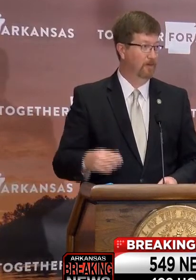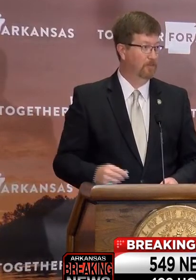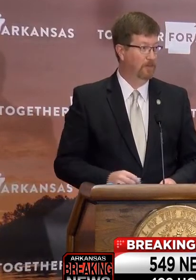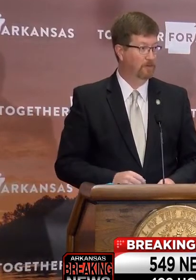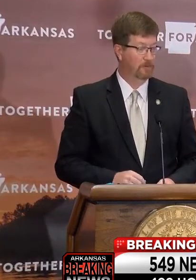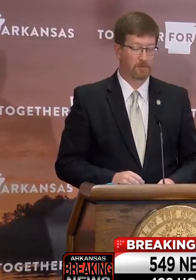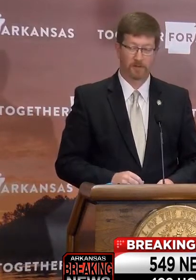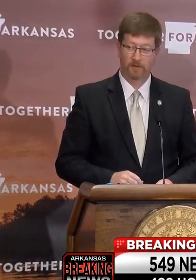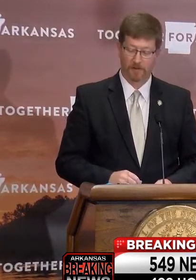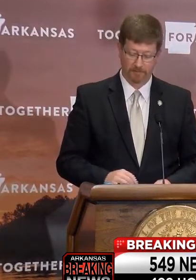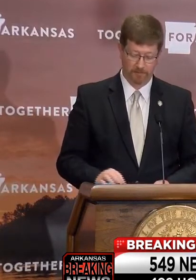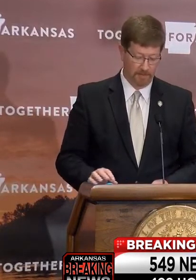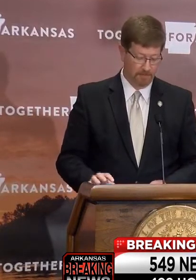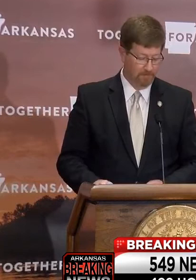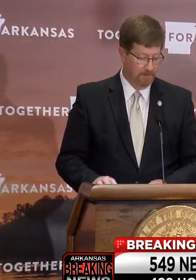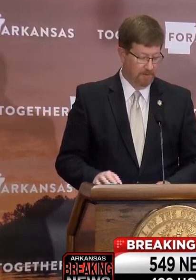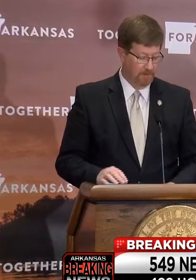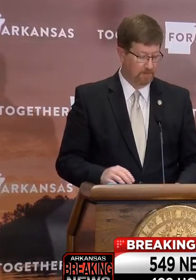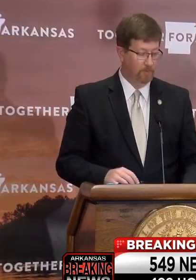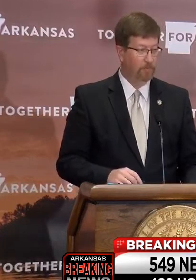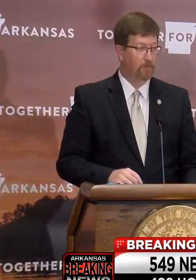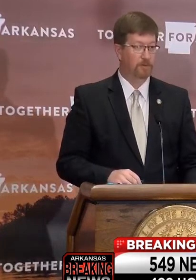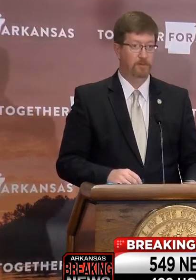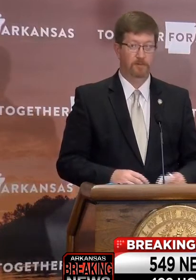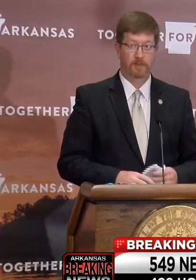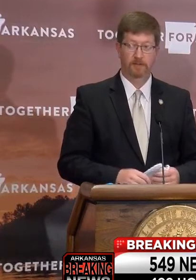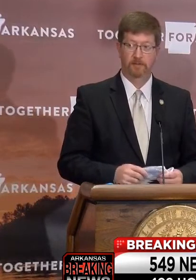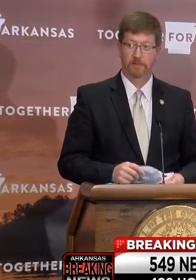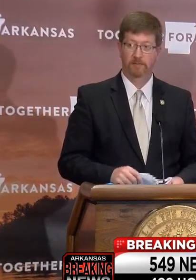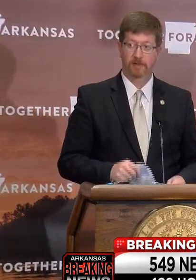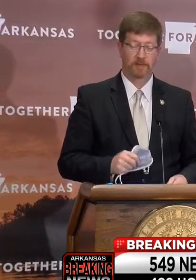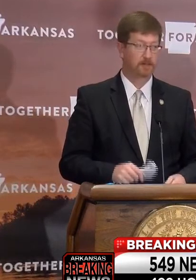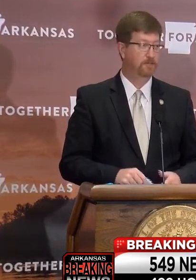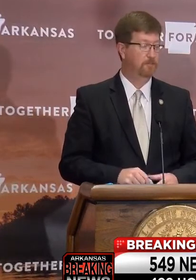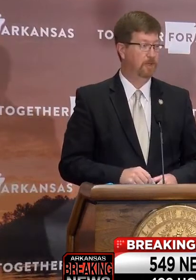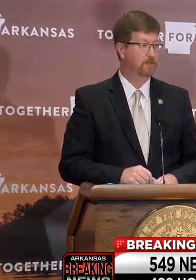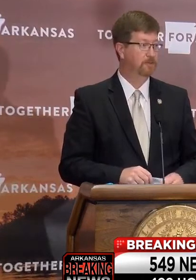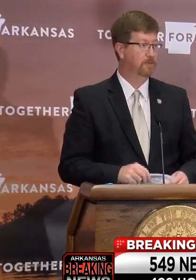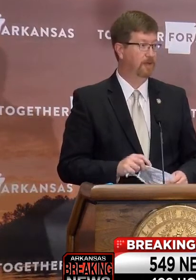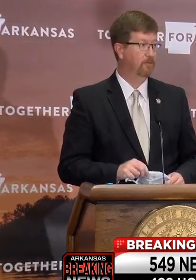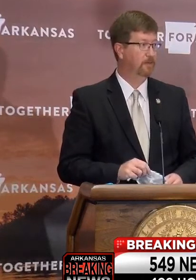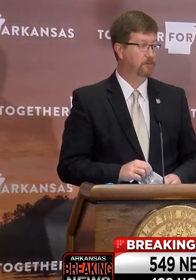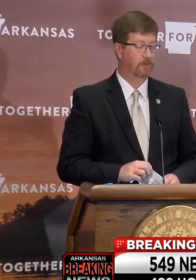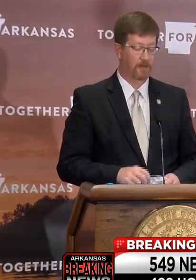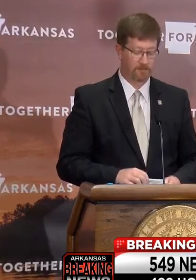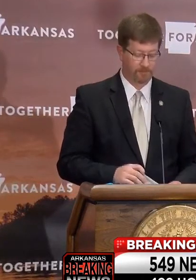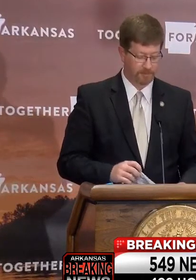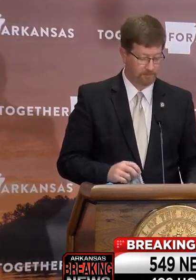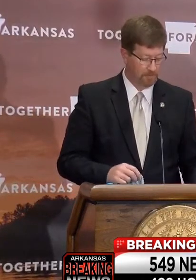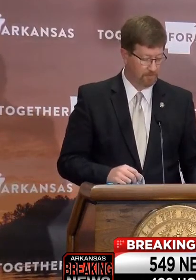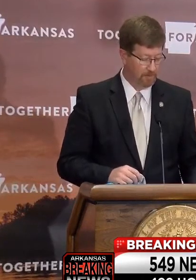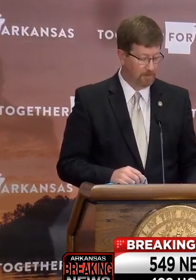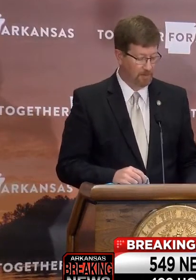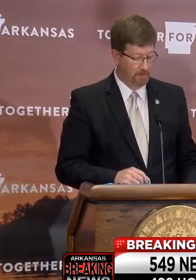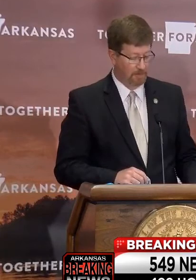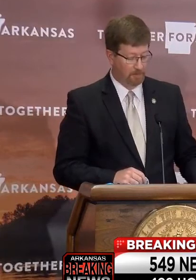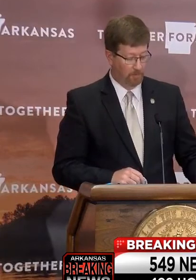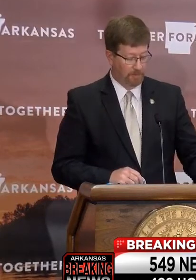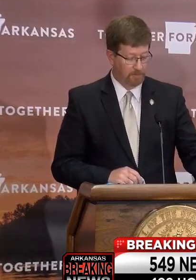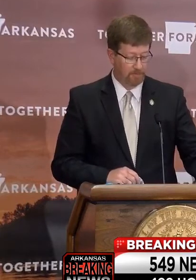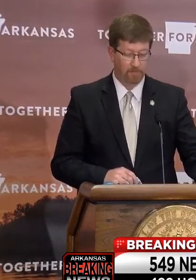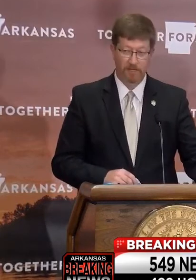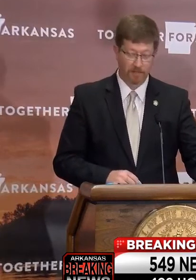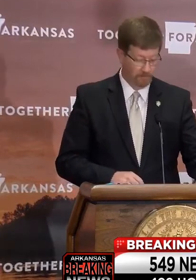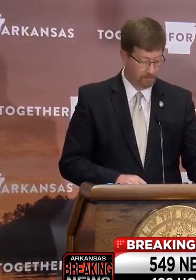to go be distributed across the state. So we want to be very diligent in making sure that every district has sufficient PPE